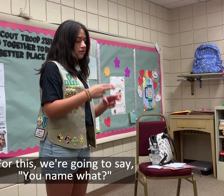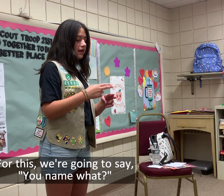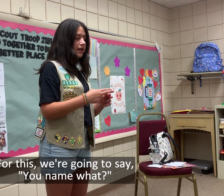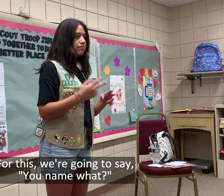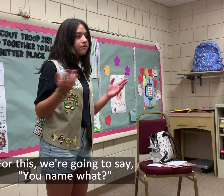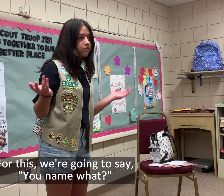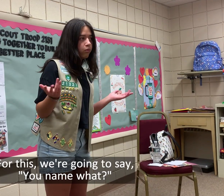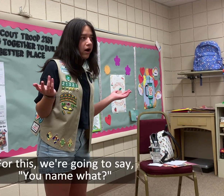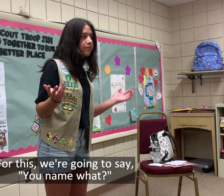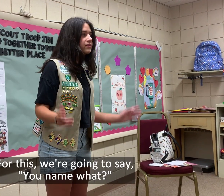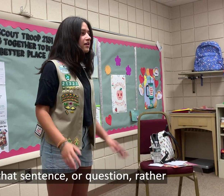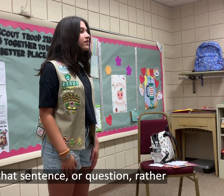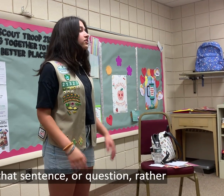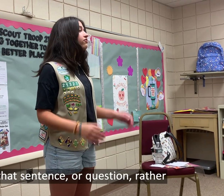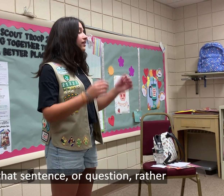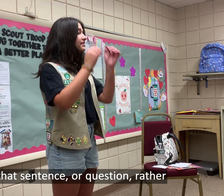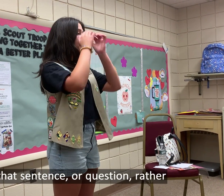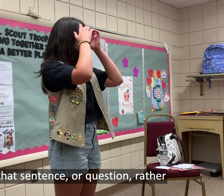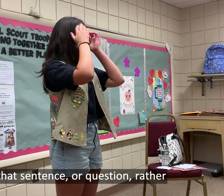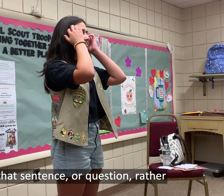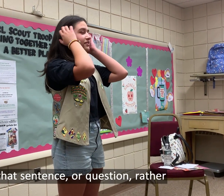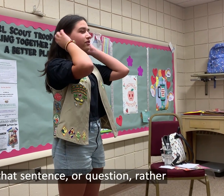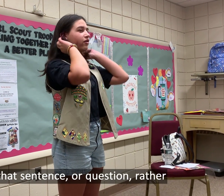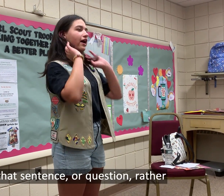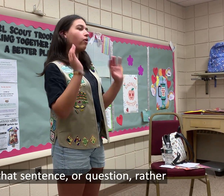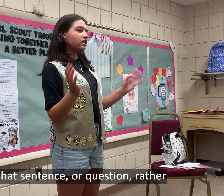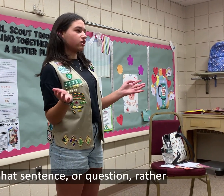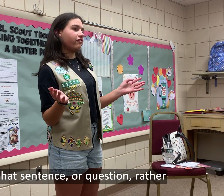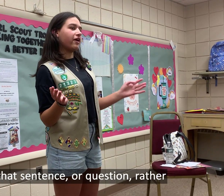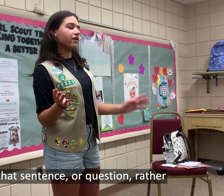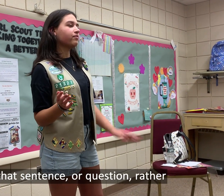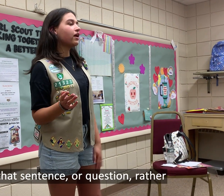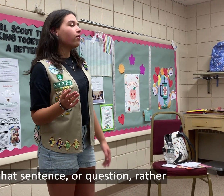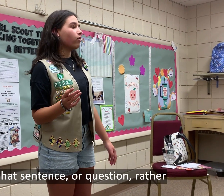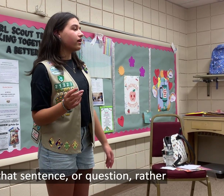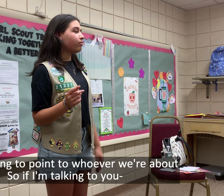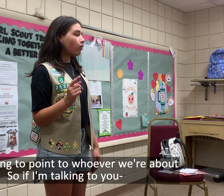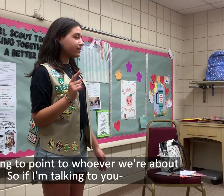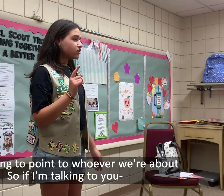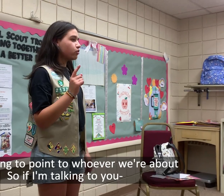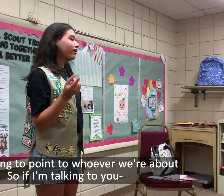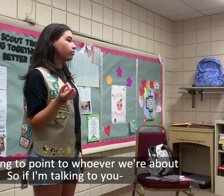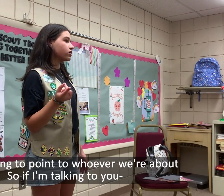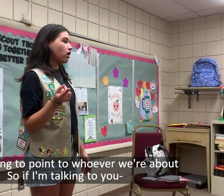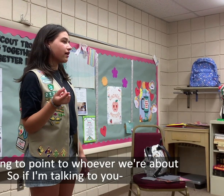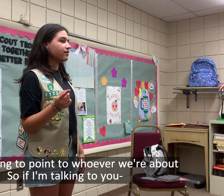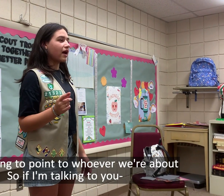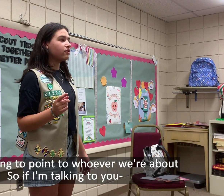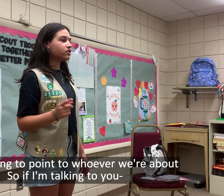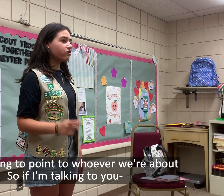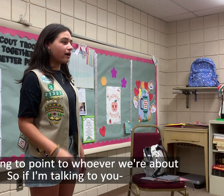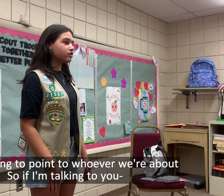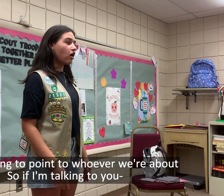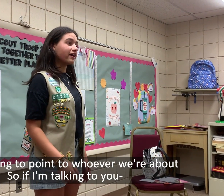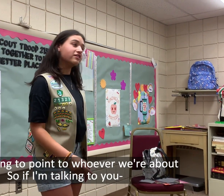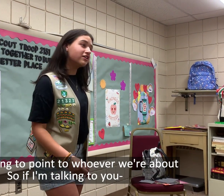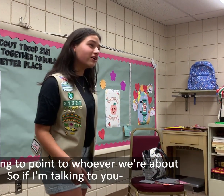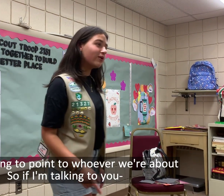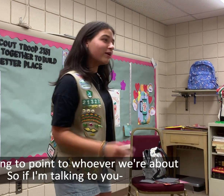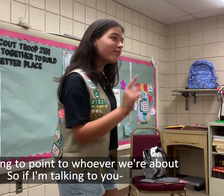name what? So for that sentence, or that question rather, we're going to point to whoever we're talking about. So if I'm talking to you, I'm going to point